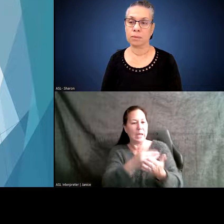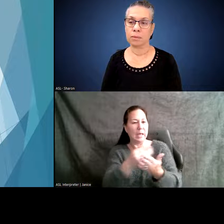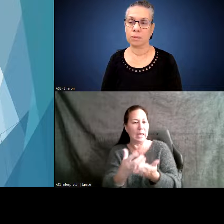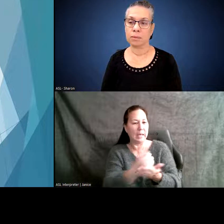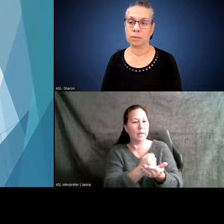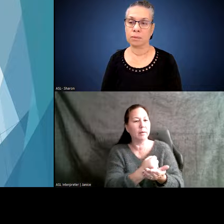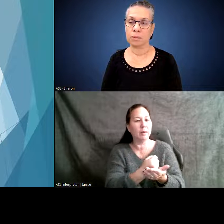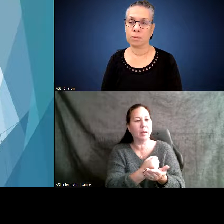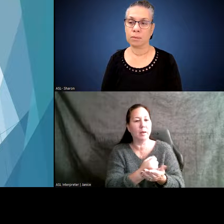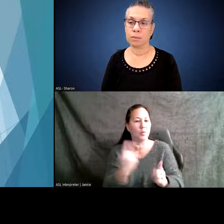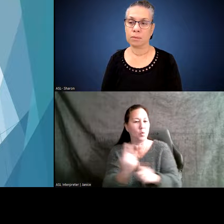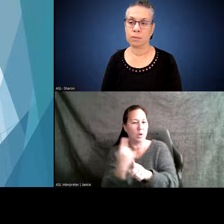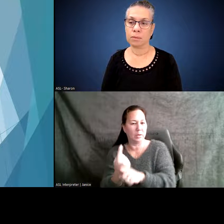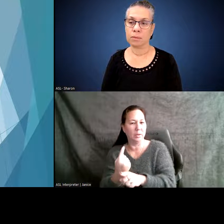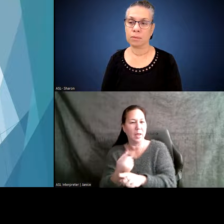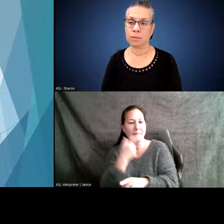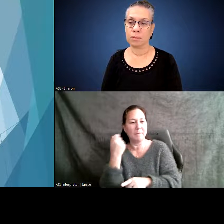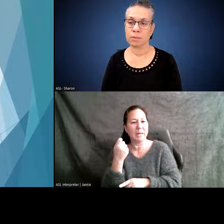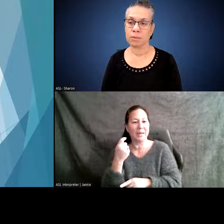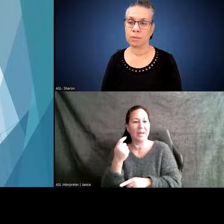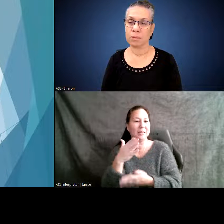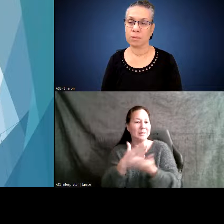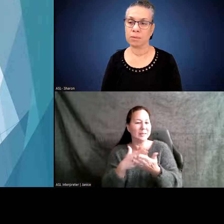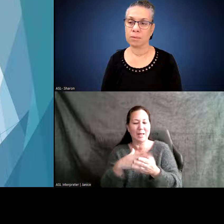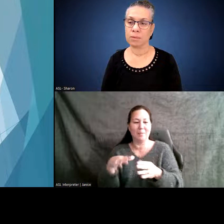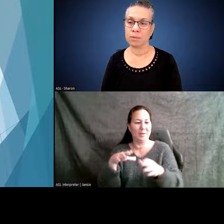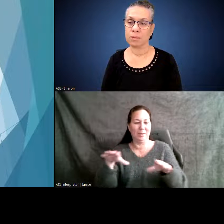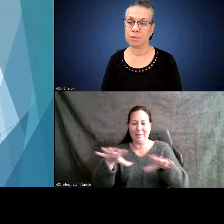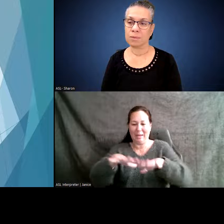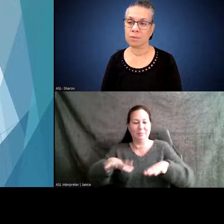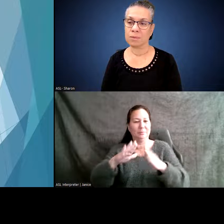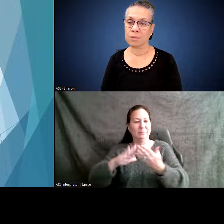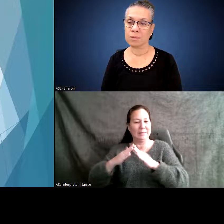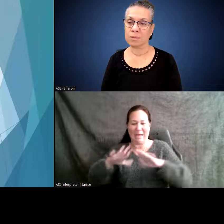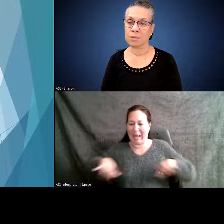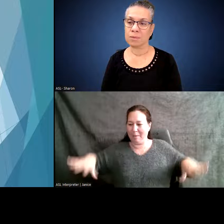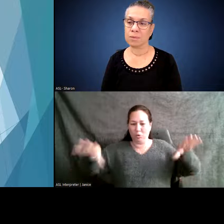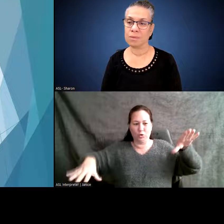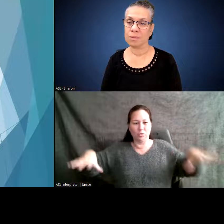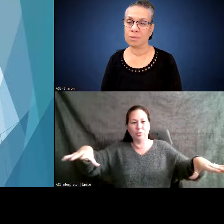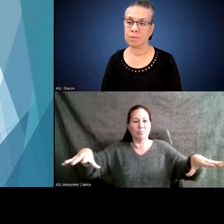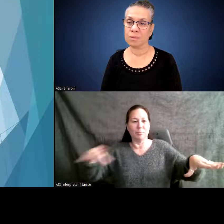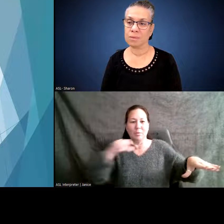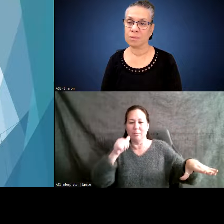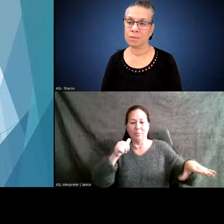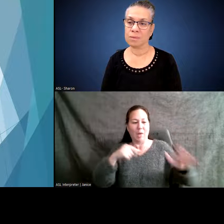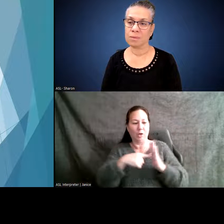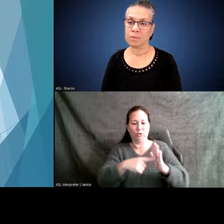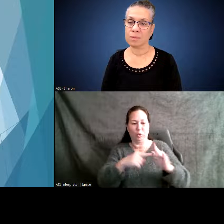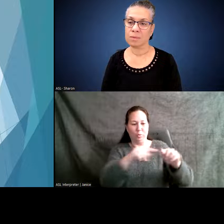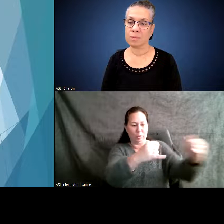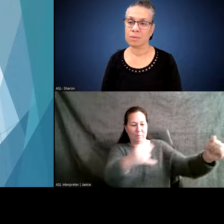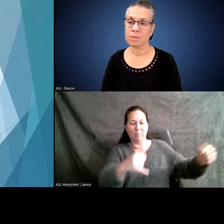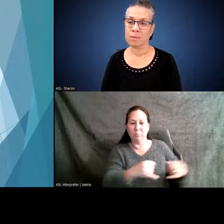way. So that was by way of reminder of last time. I'd just like